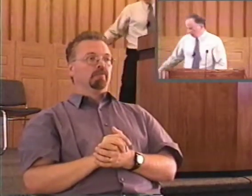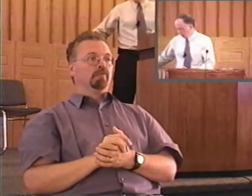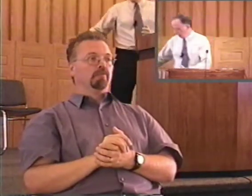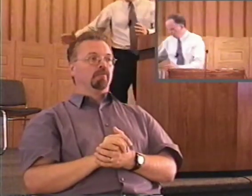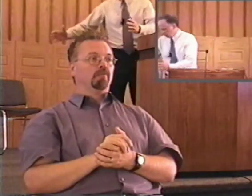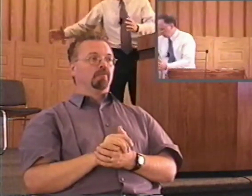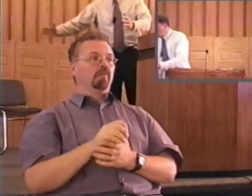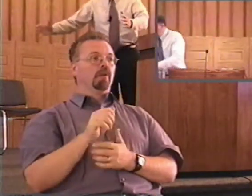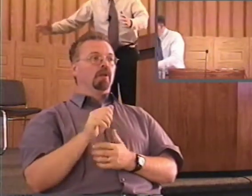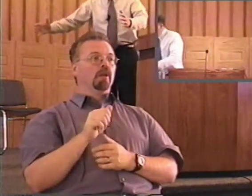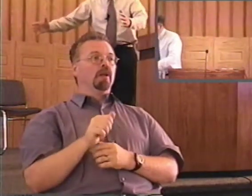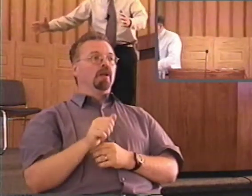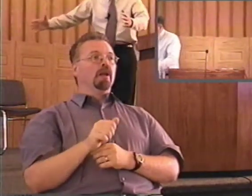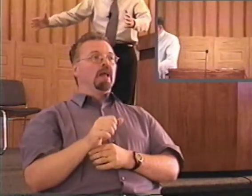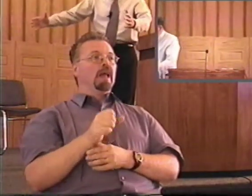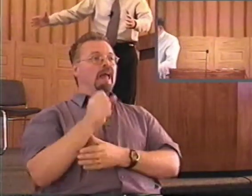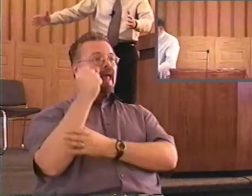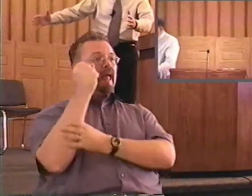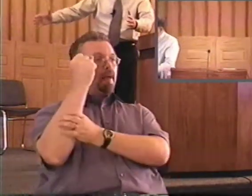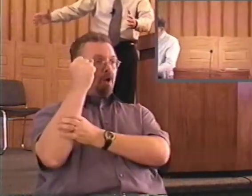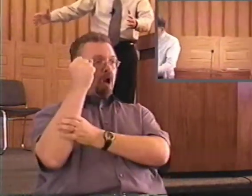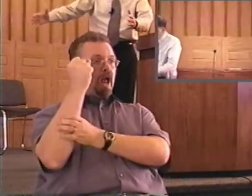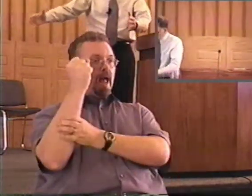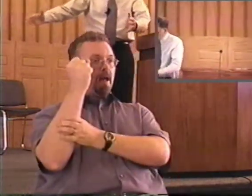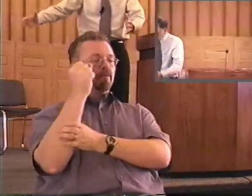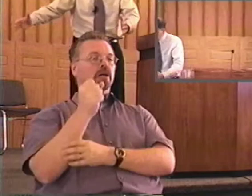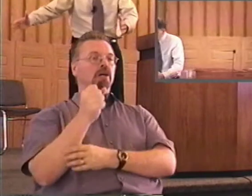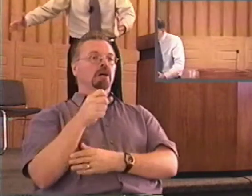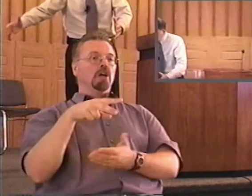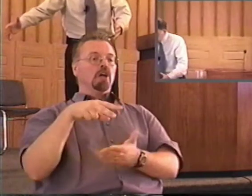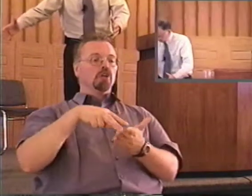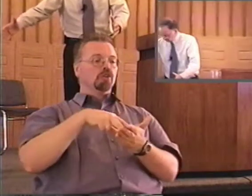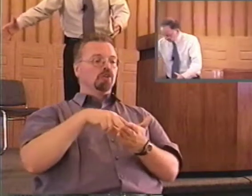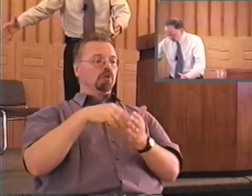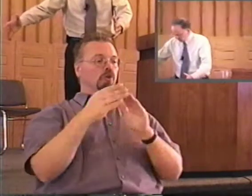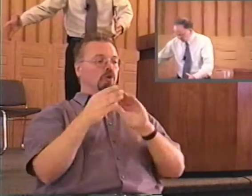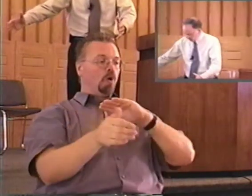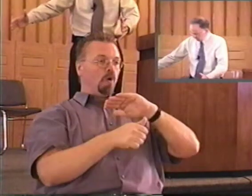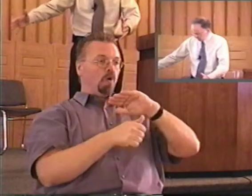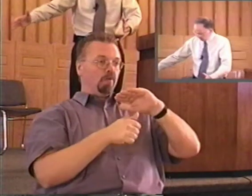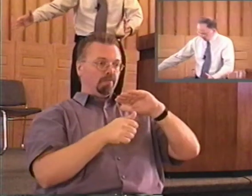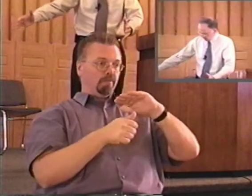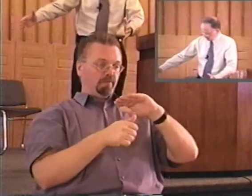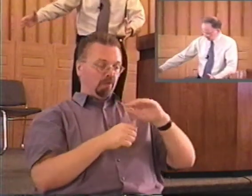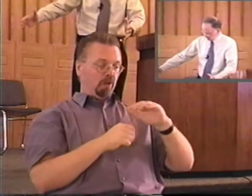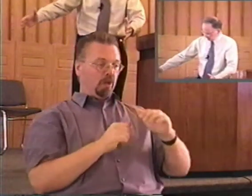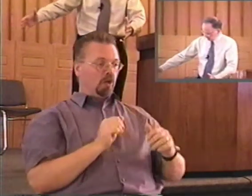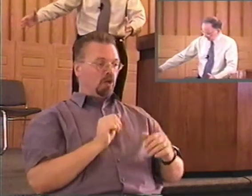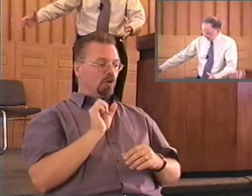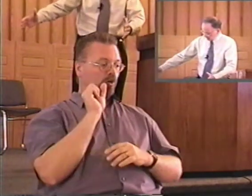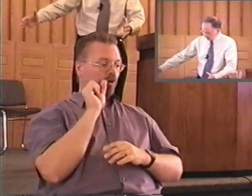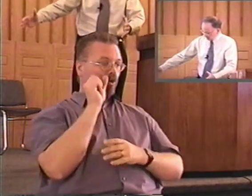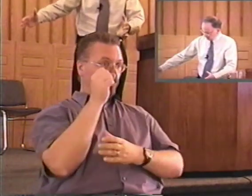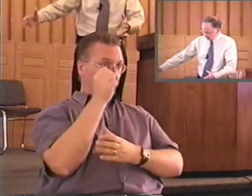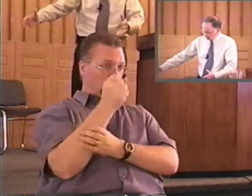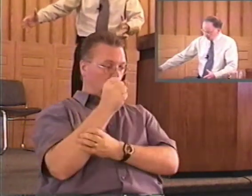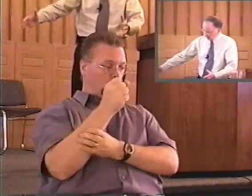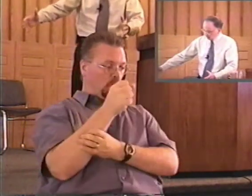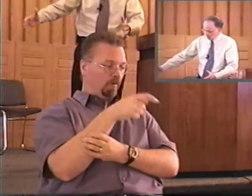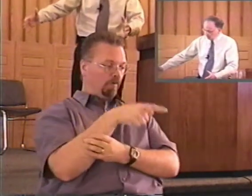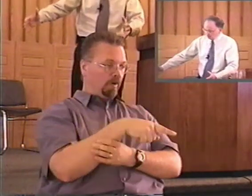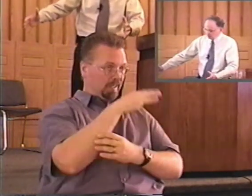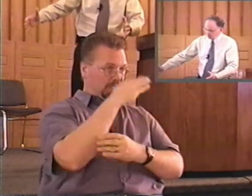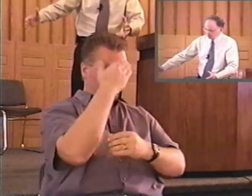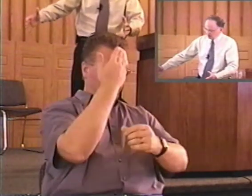Abraham stood over his only son with Sarah. He